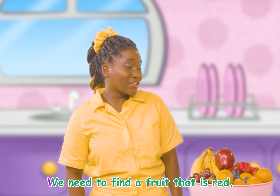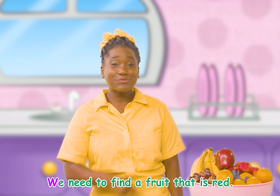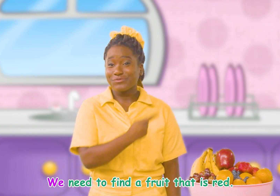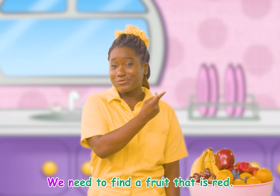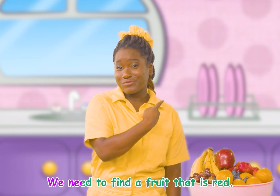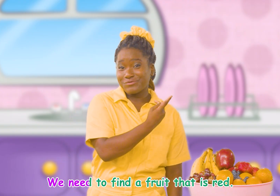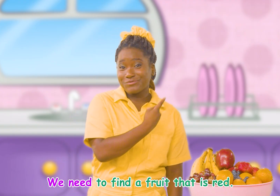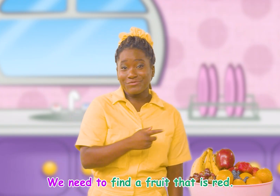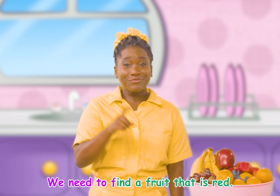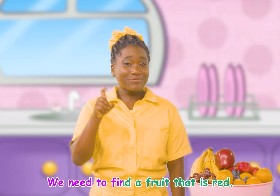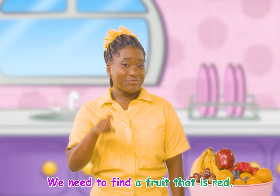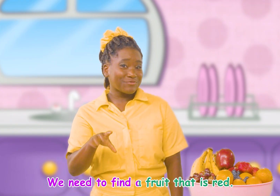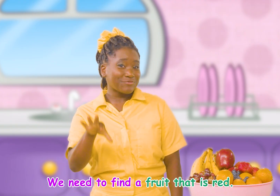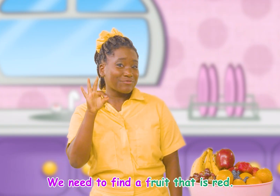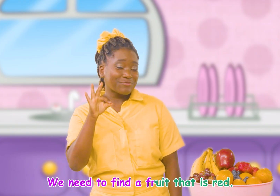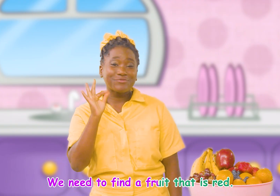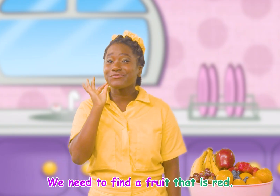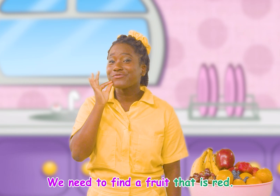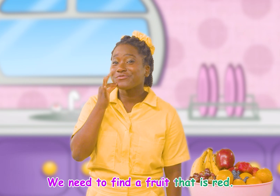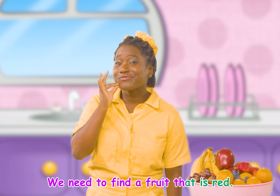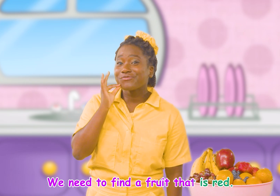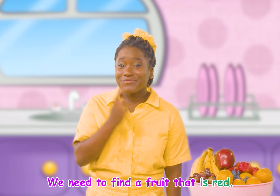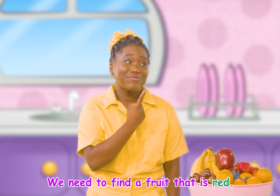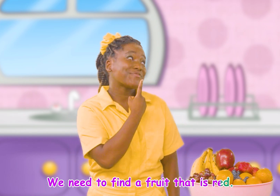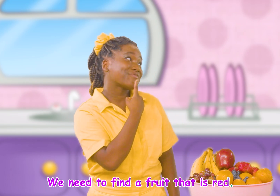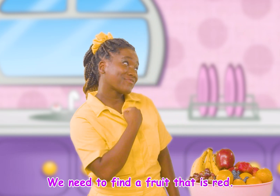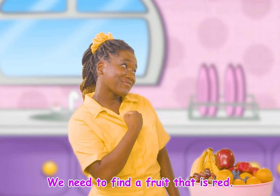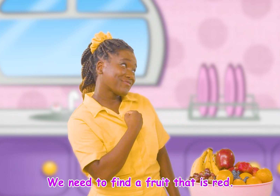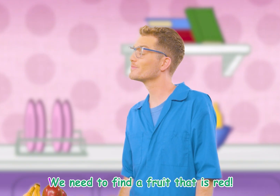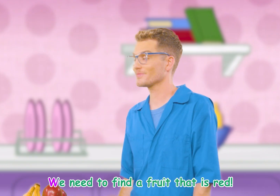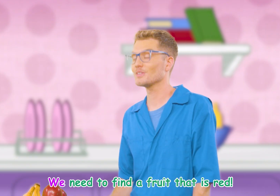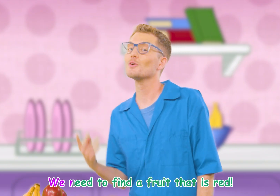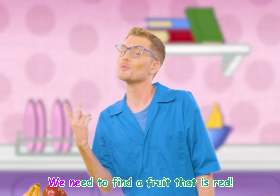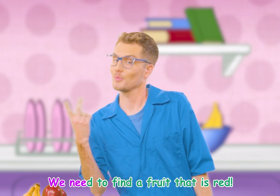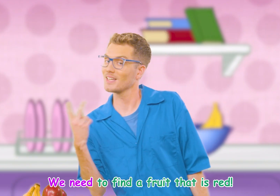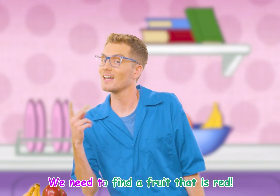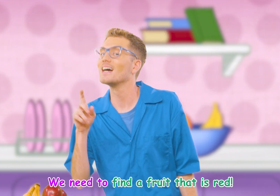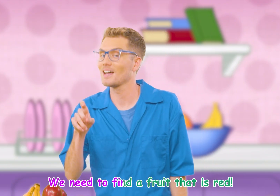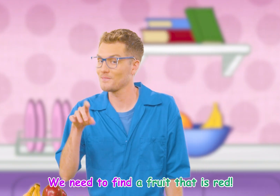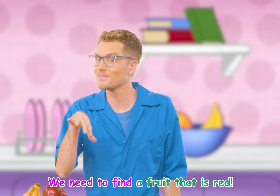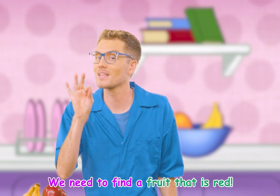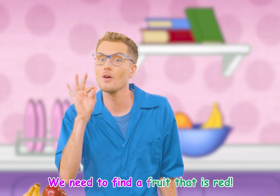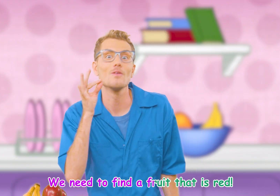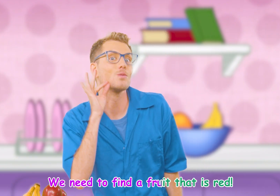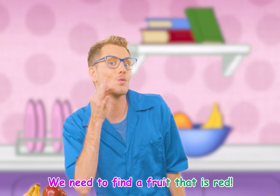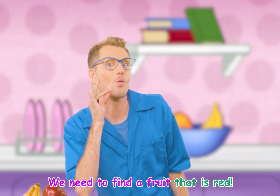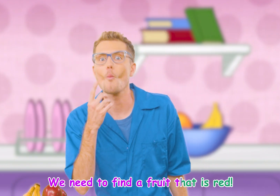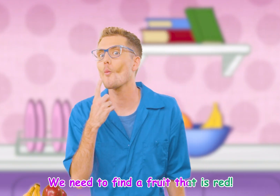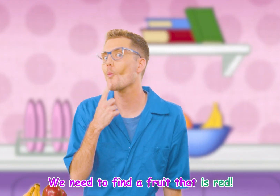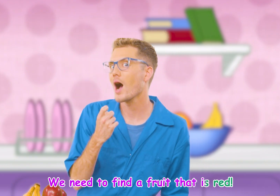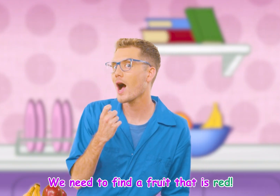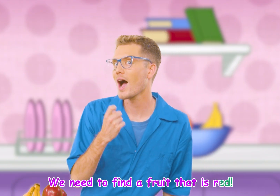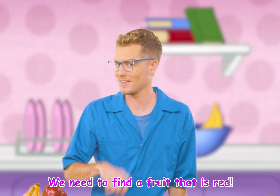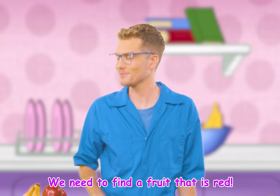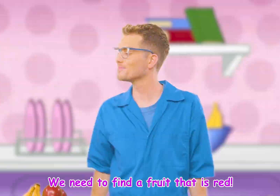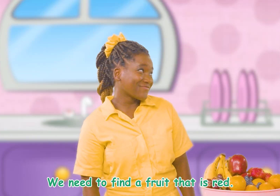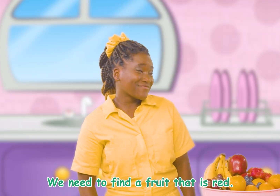We need to find a fruit that is red. We need to find a fruit that is red.